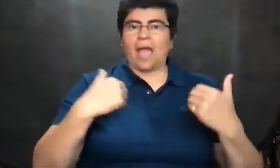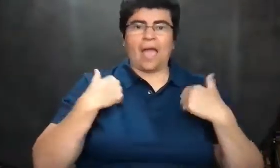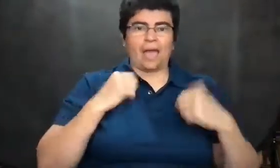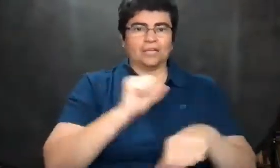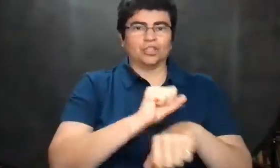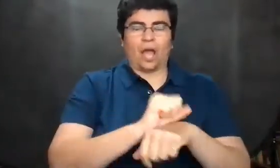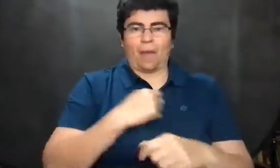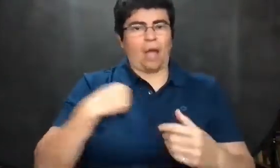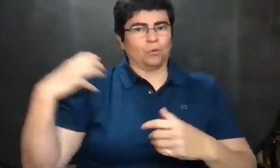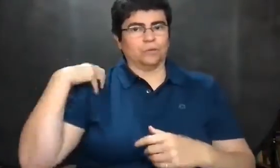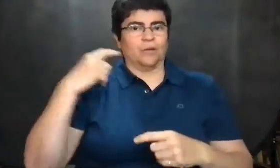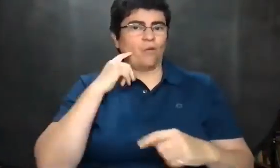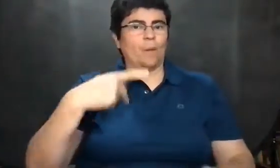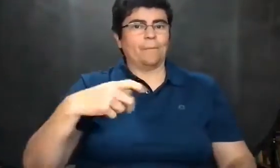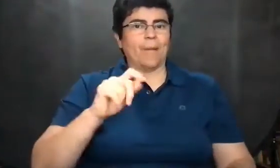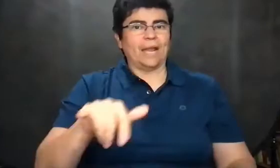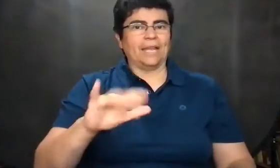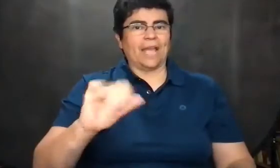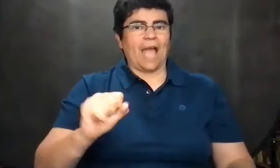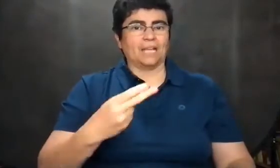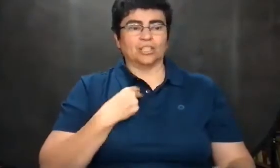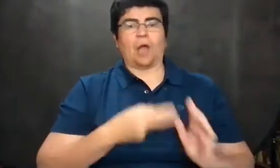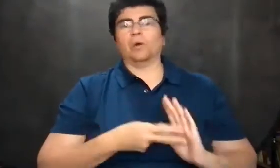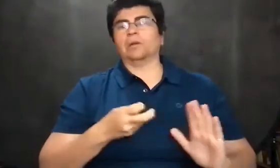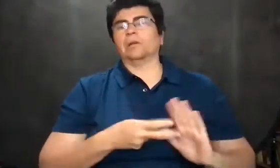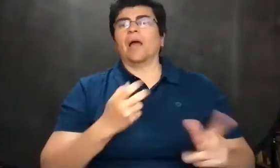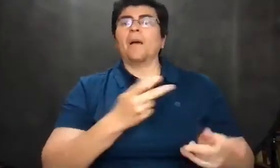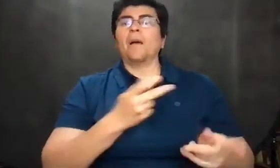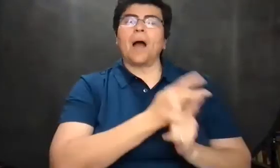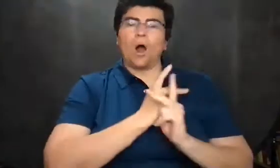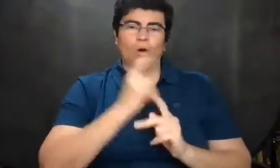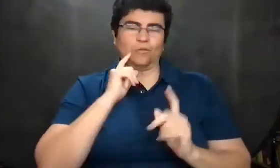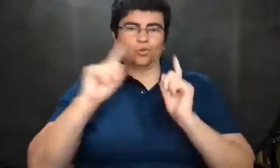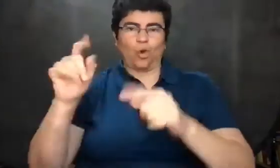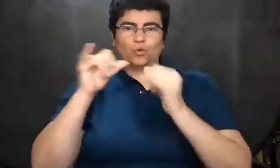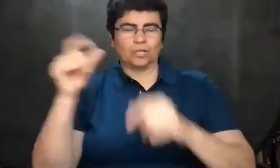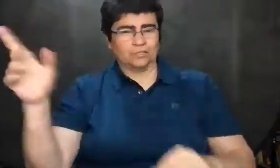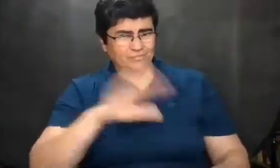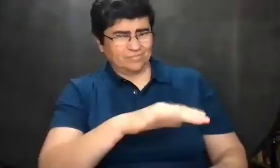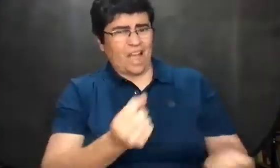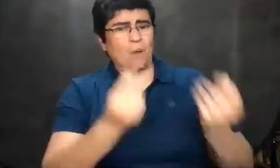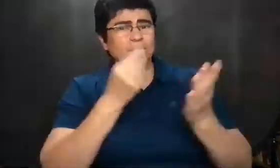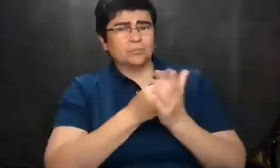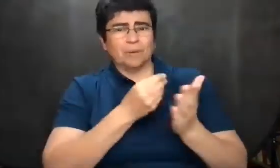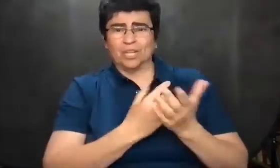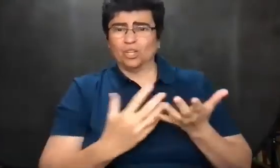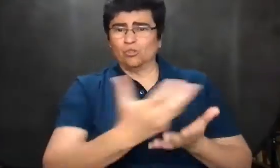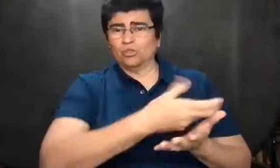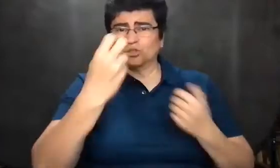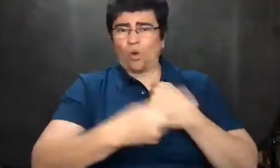times I'd borrow money from petty cash to go drinking, and she asked me how much money I took. And I said, I don't really know. And she